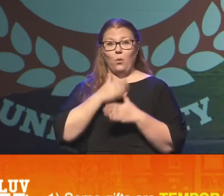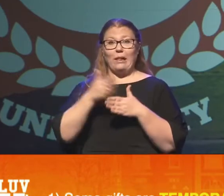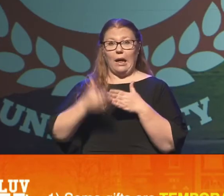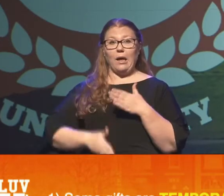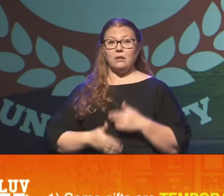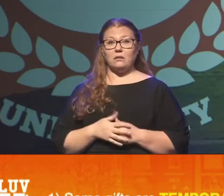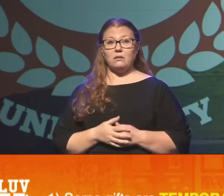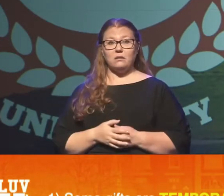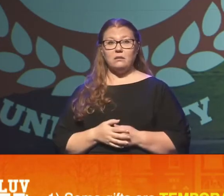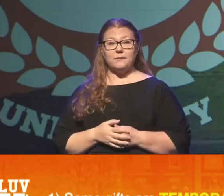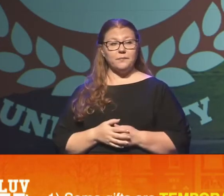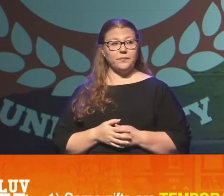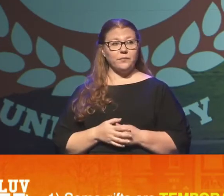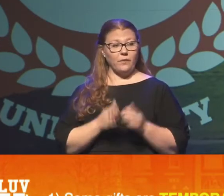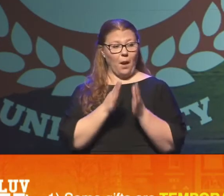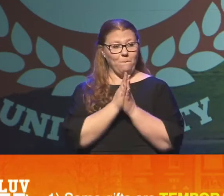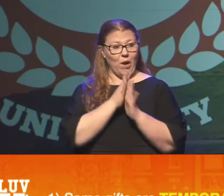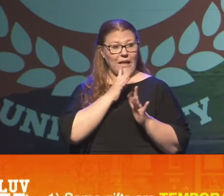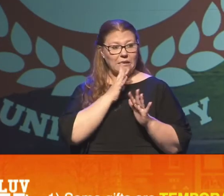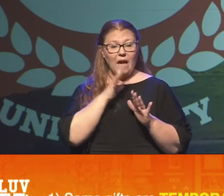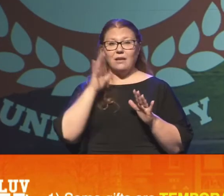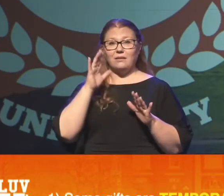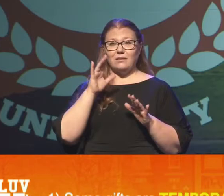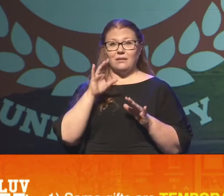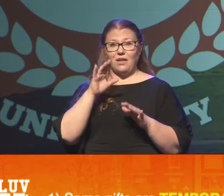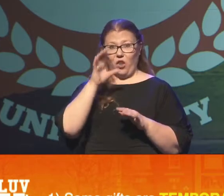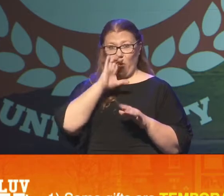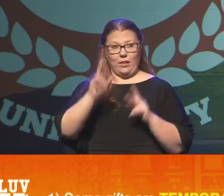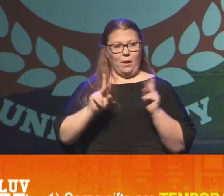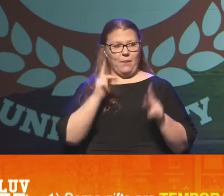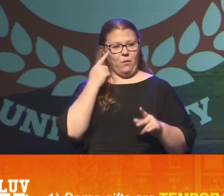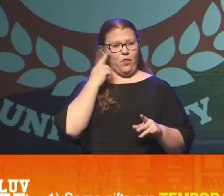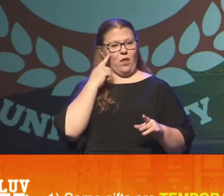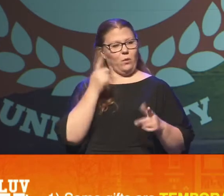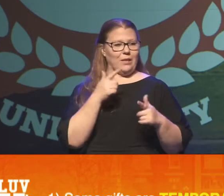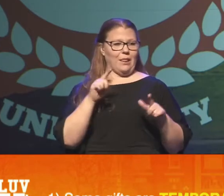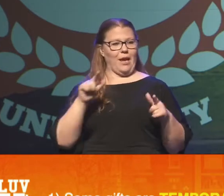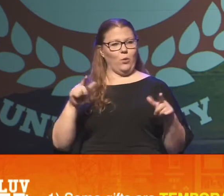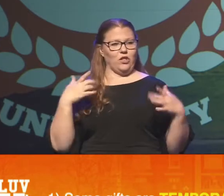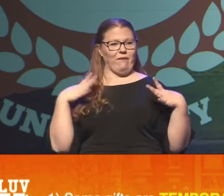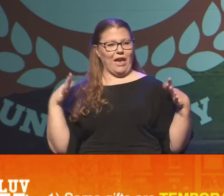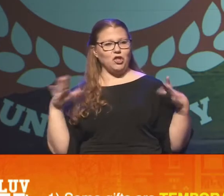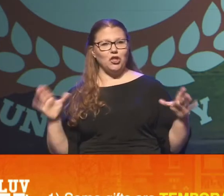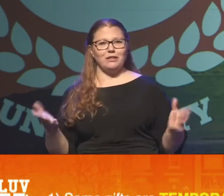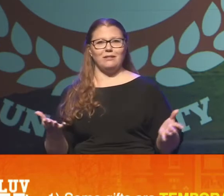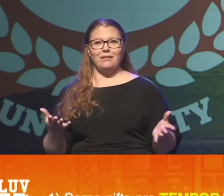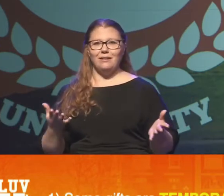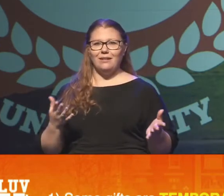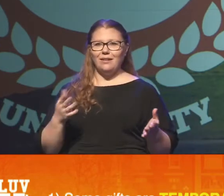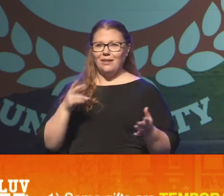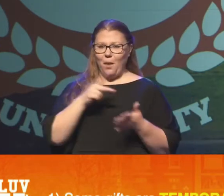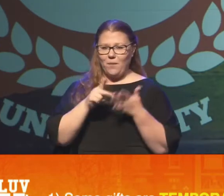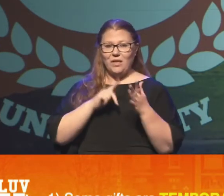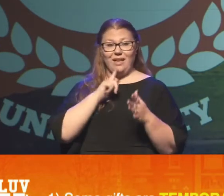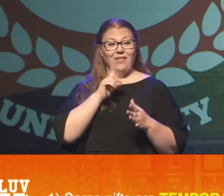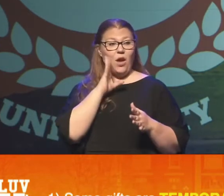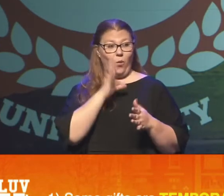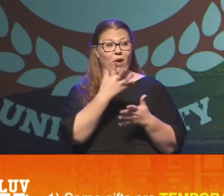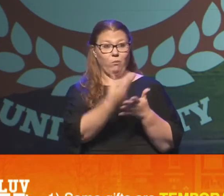day. This praying in tongues, which the Corinthians thought was actually the language of angels, Paul says, they're going to go